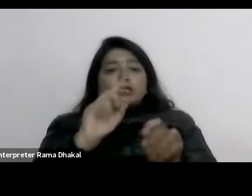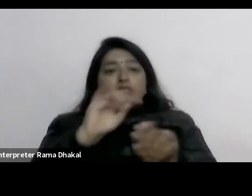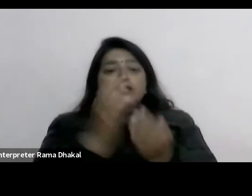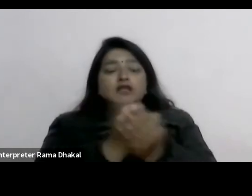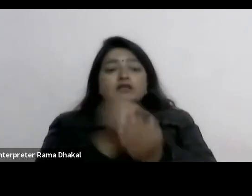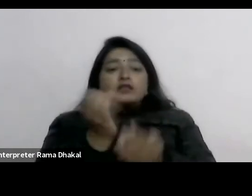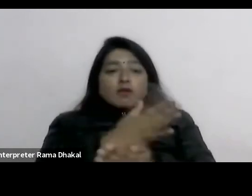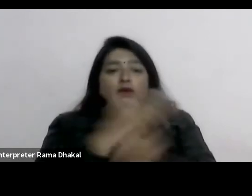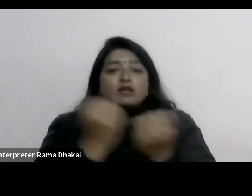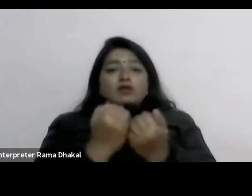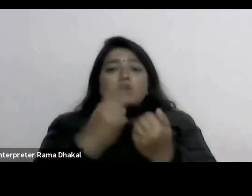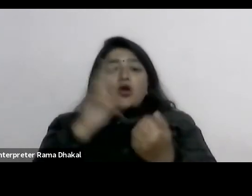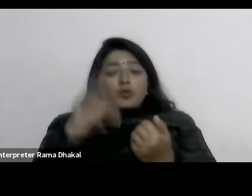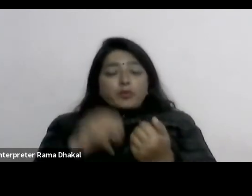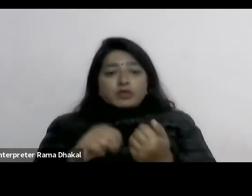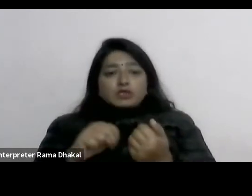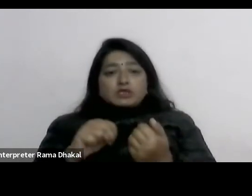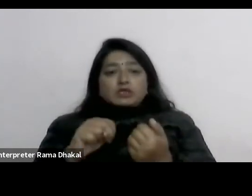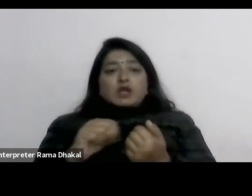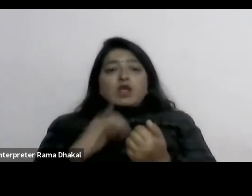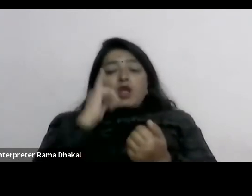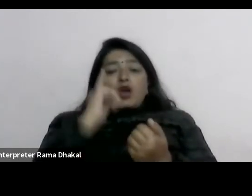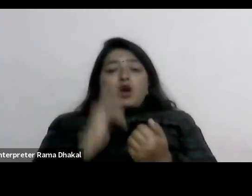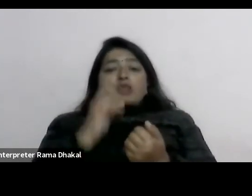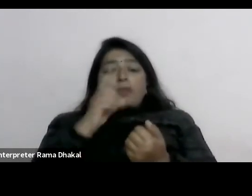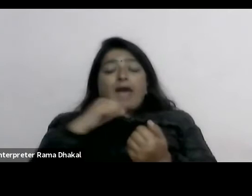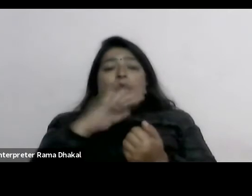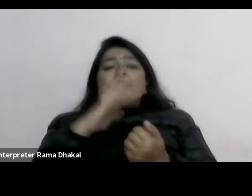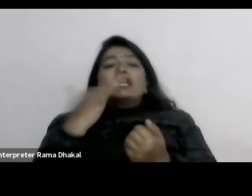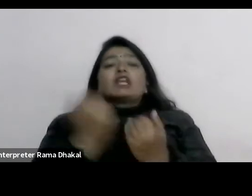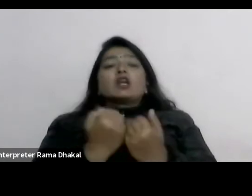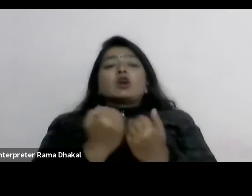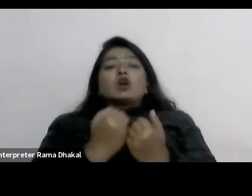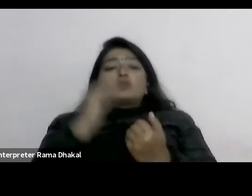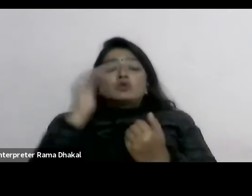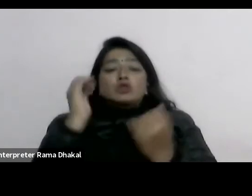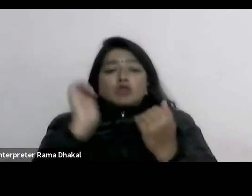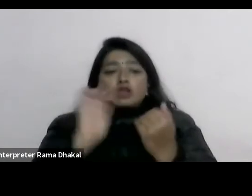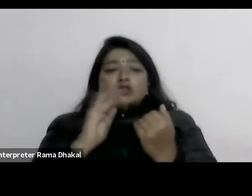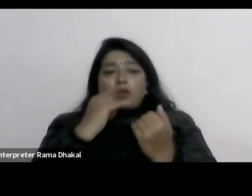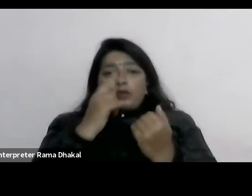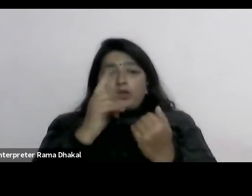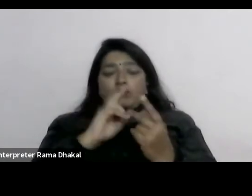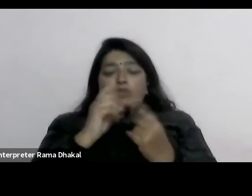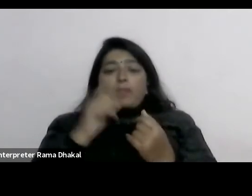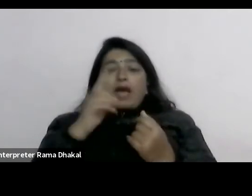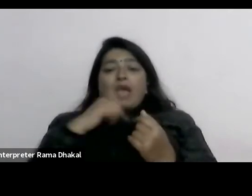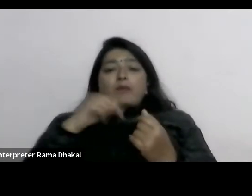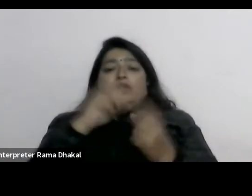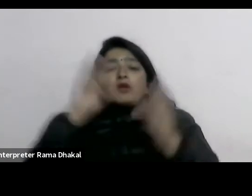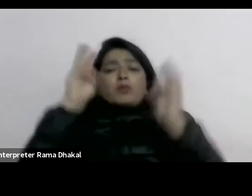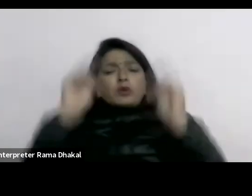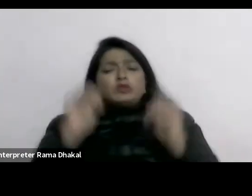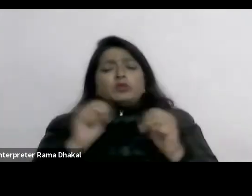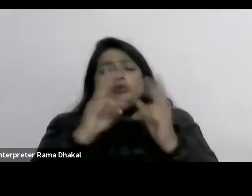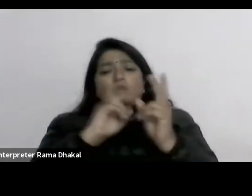the last point about what we could do at GetW, for example, because one of the important elements